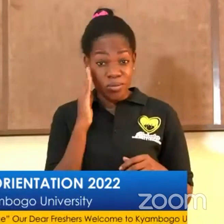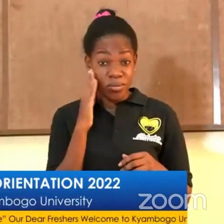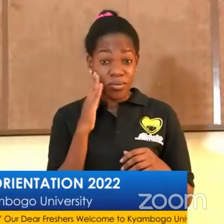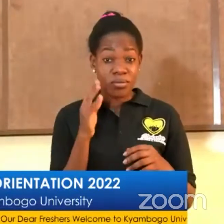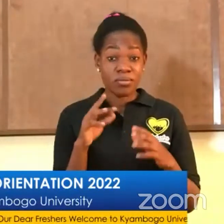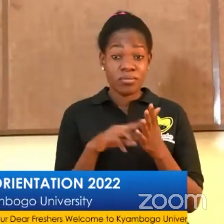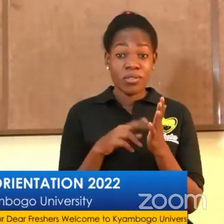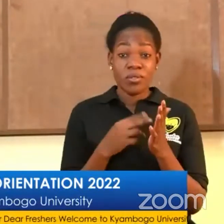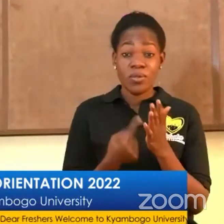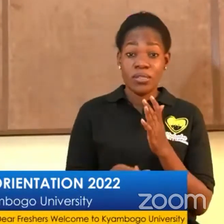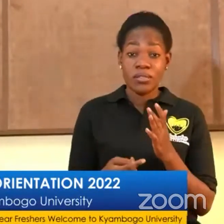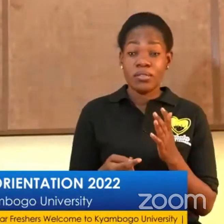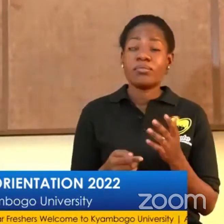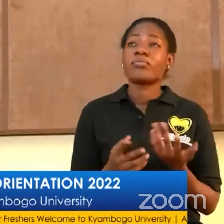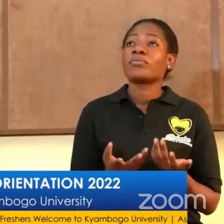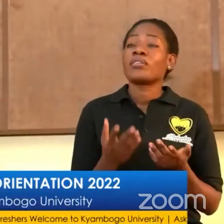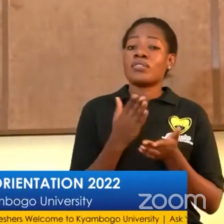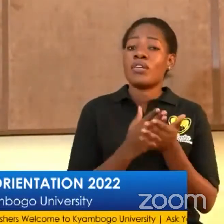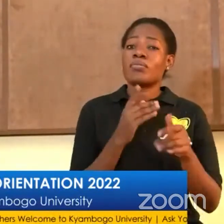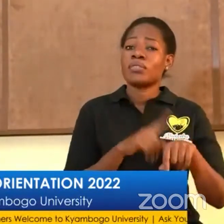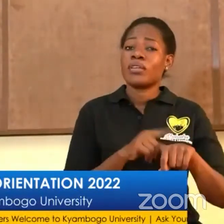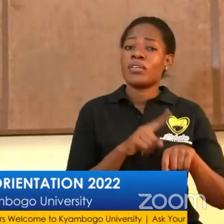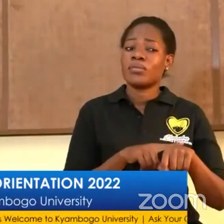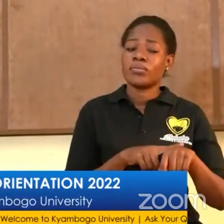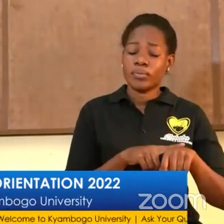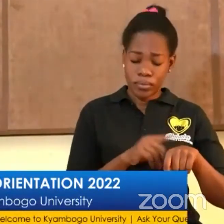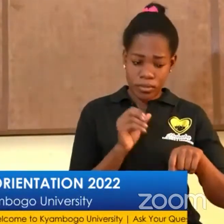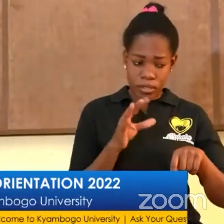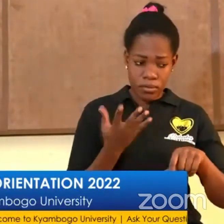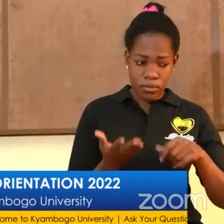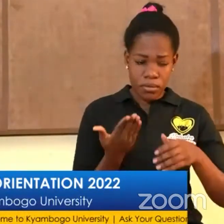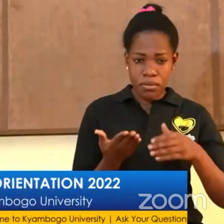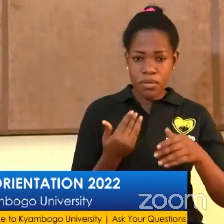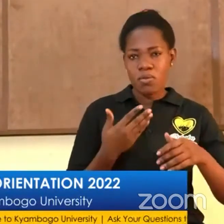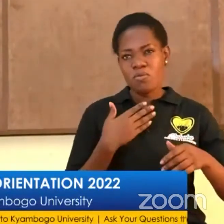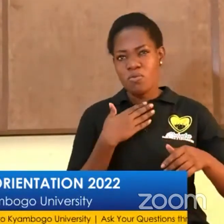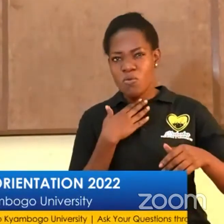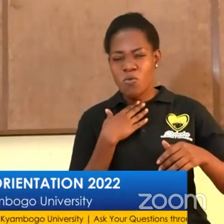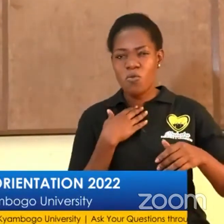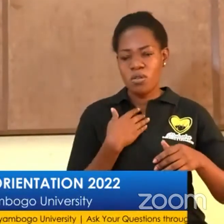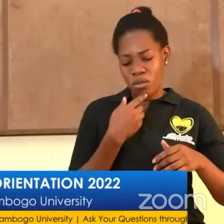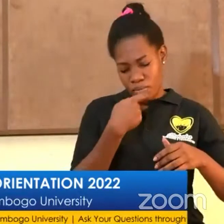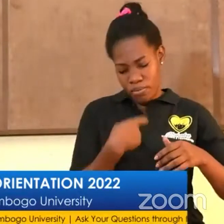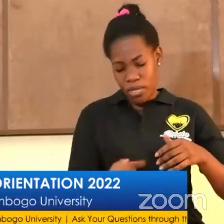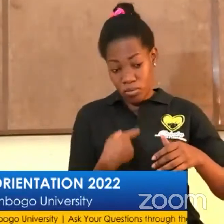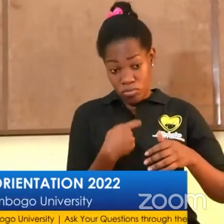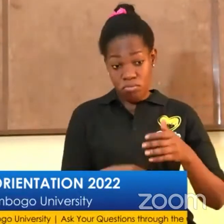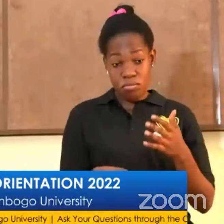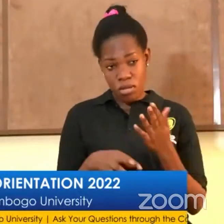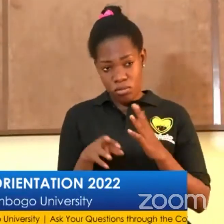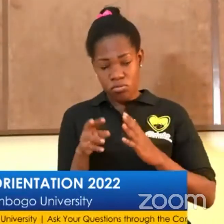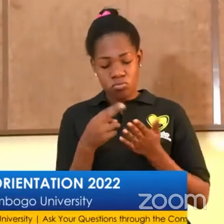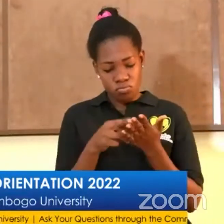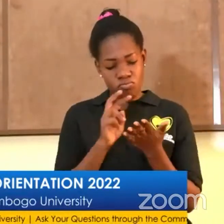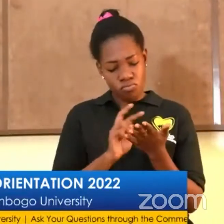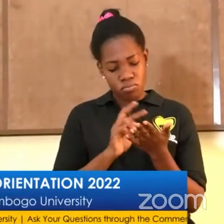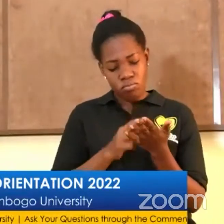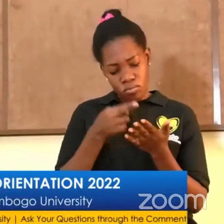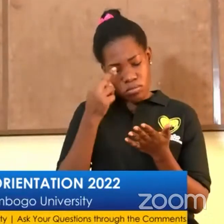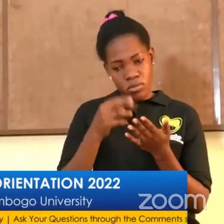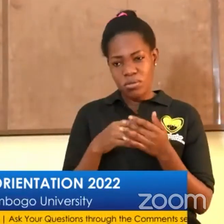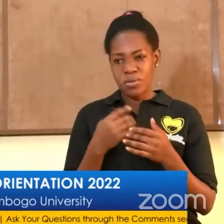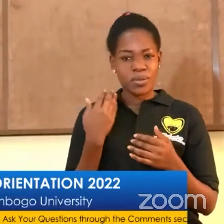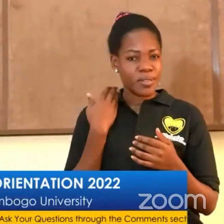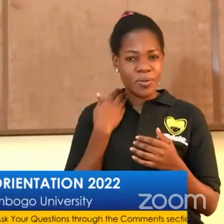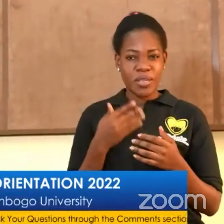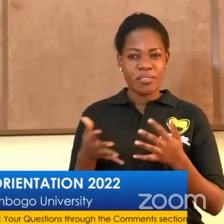There are spaces whereby if you want to have some individual study, you don't want to mix with others,